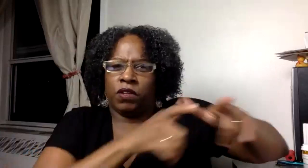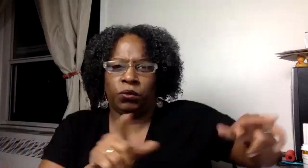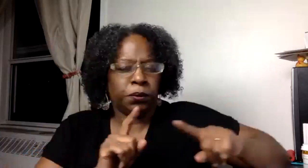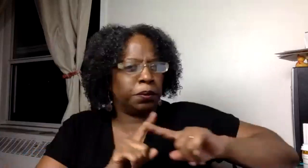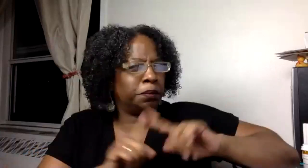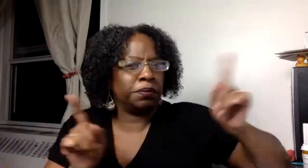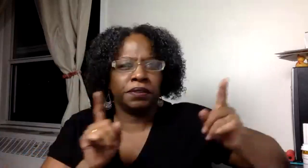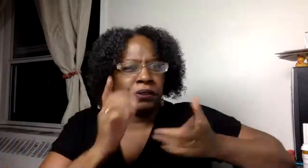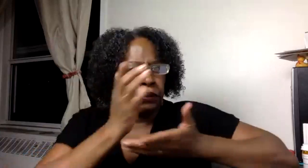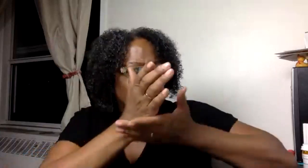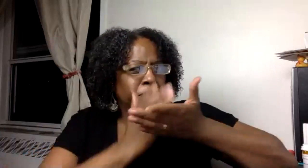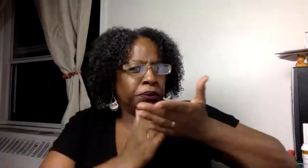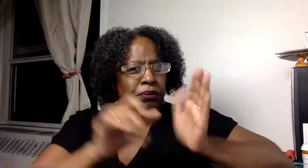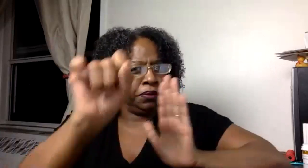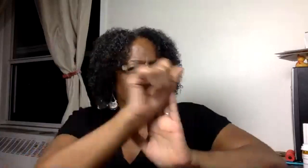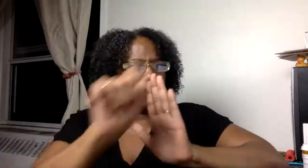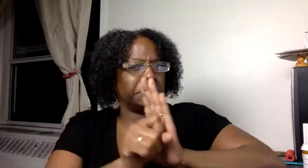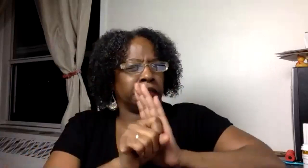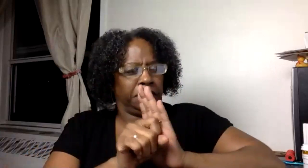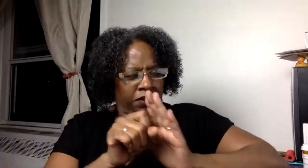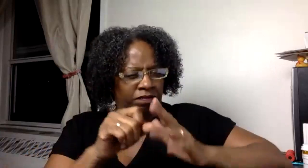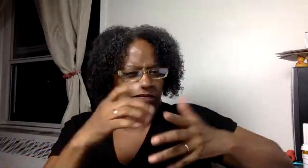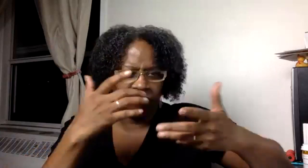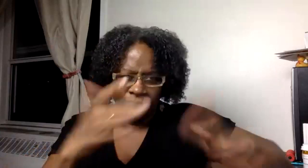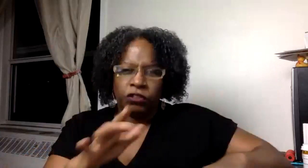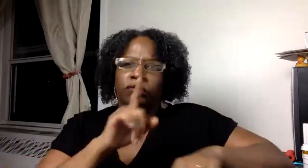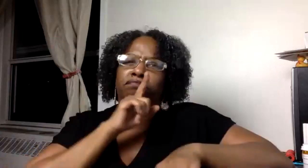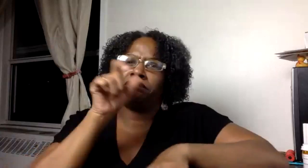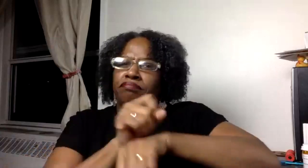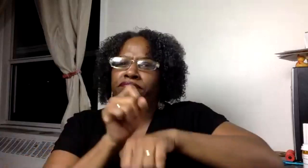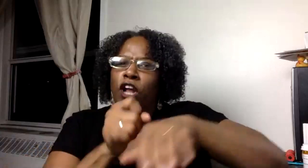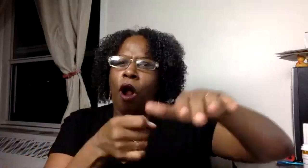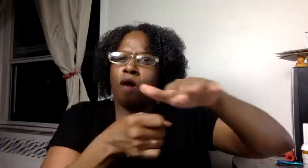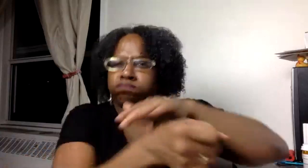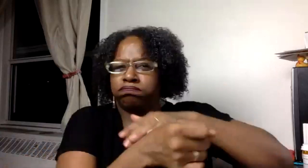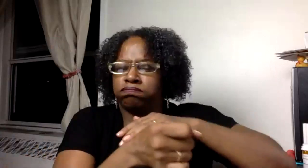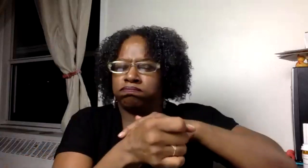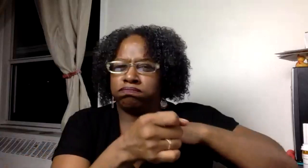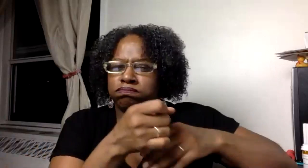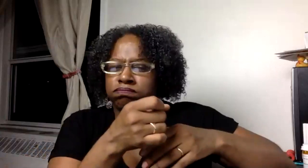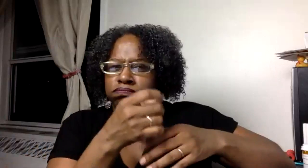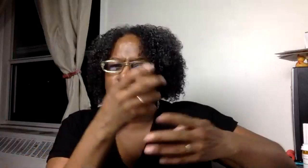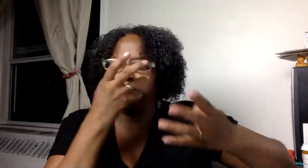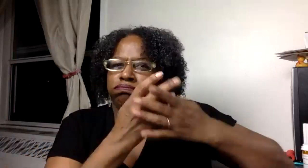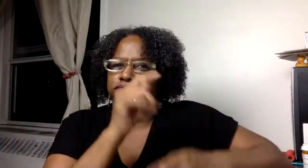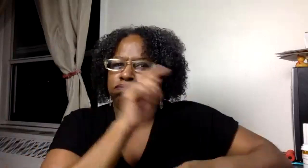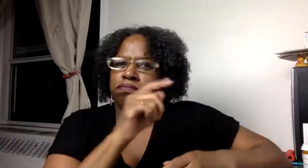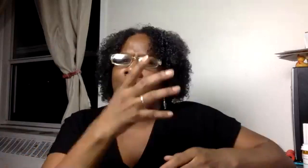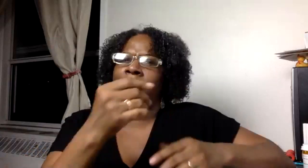people think it's dirty, nobody wants to be touched, but realistically, this is how people communicate. They communicate through tactile interpreting, sign